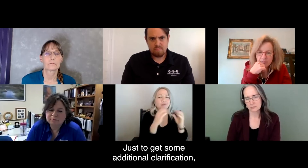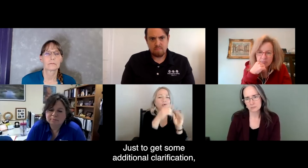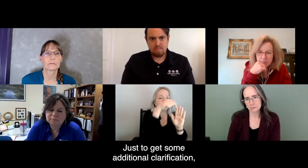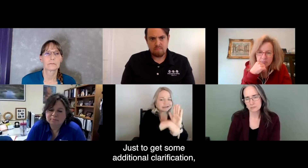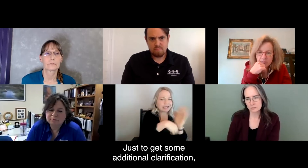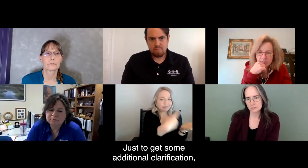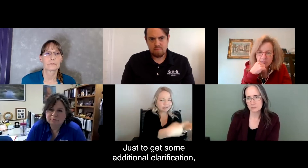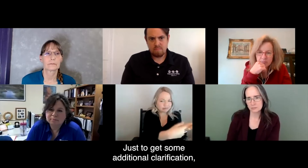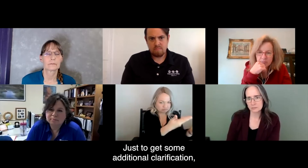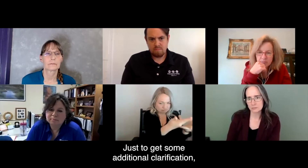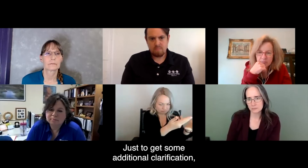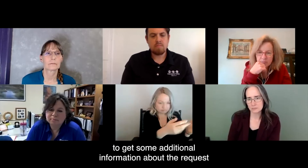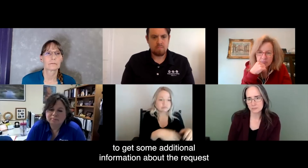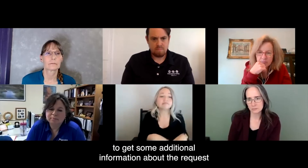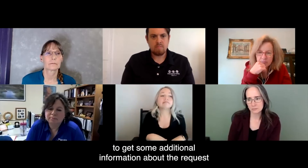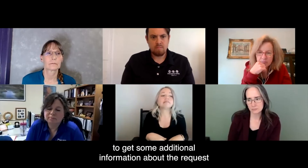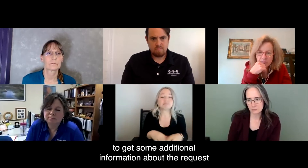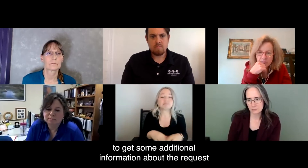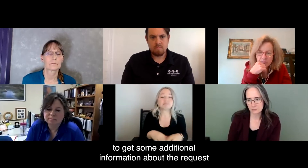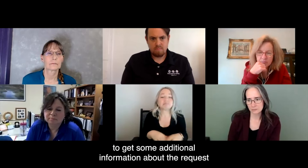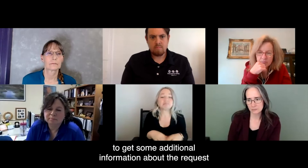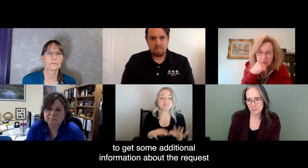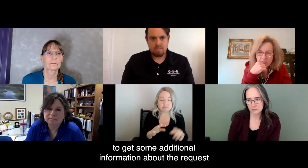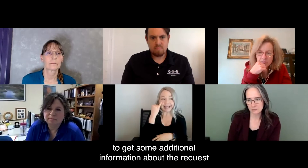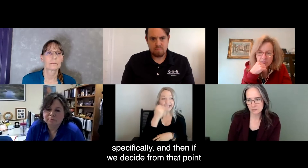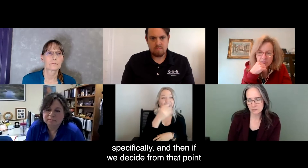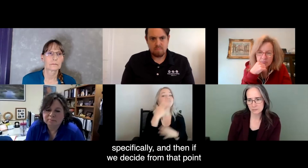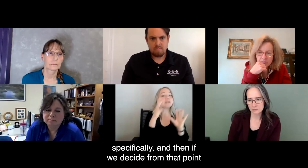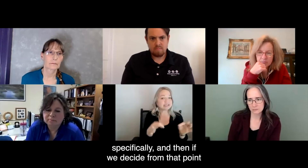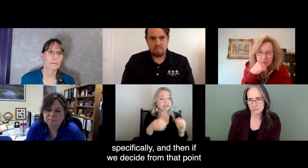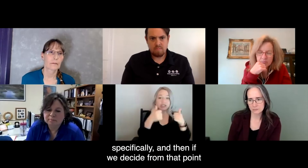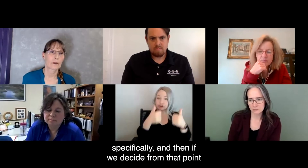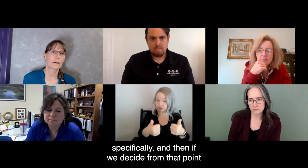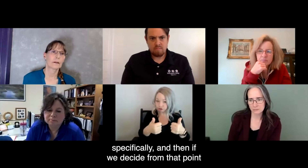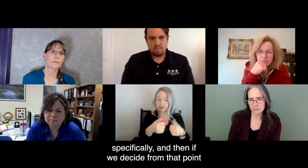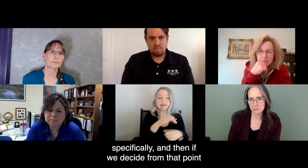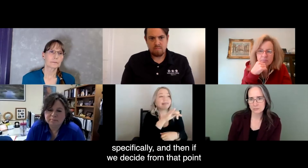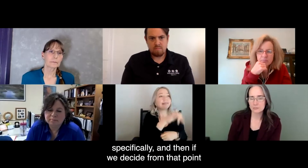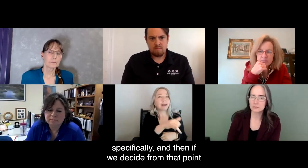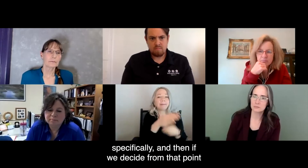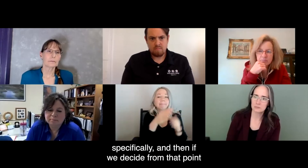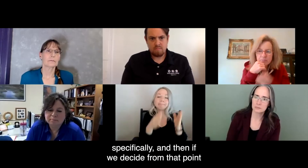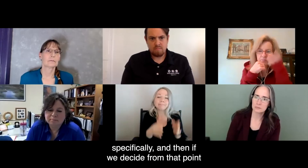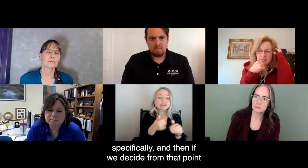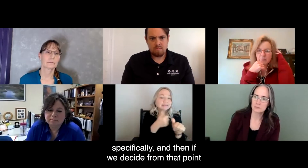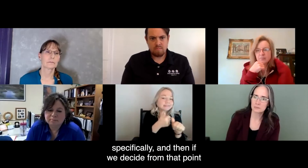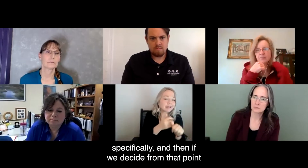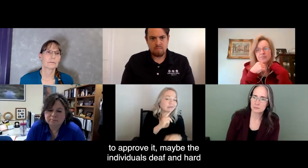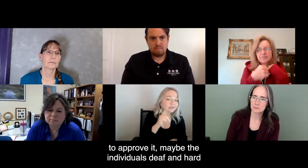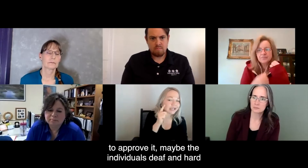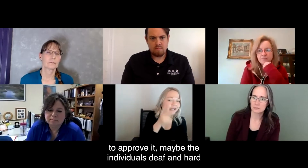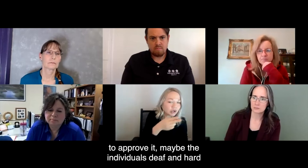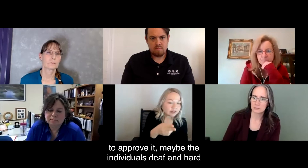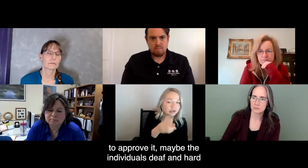just to get some additional clarification, to get some additional information about the request specifically. And then if we decide from that point